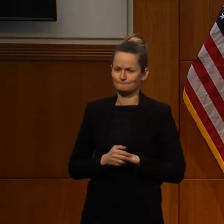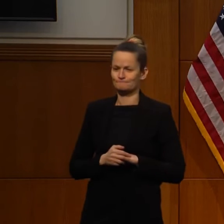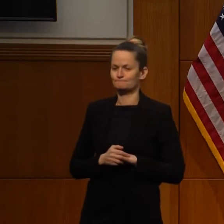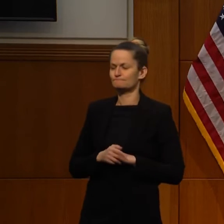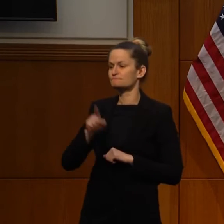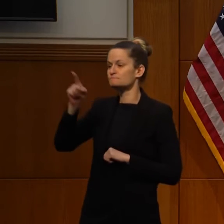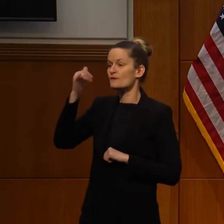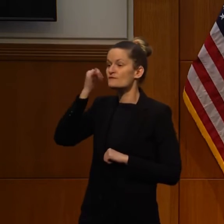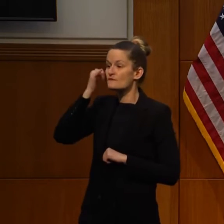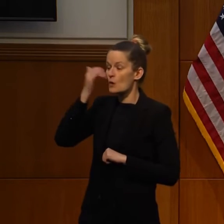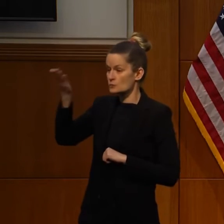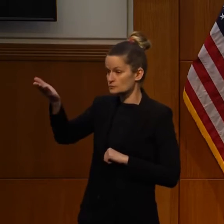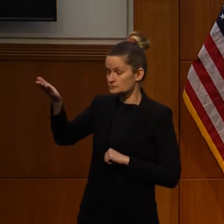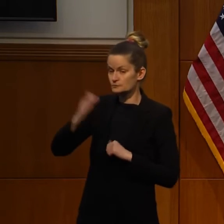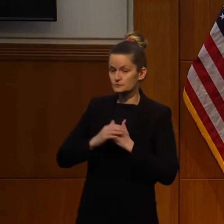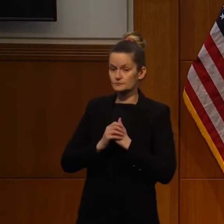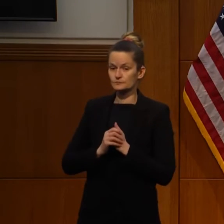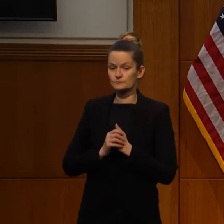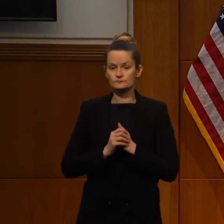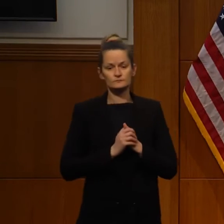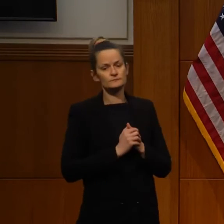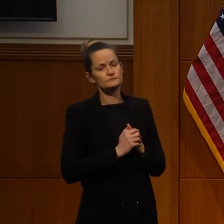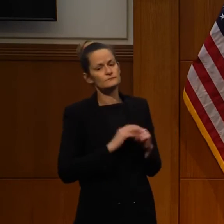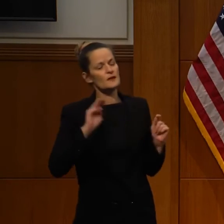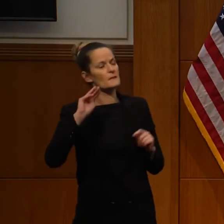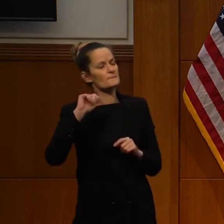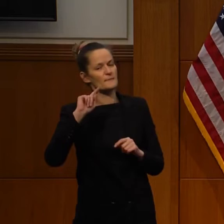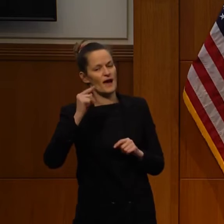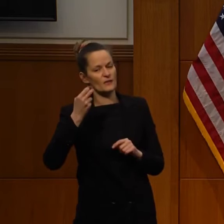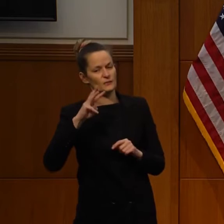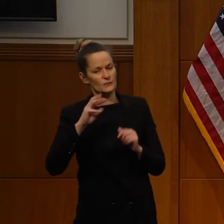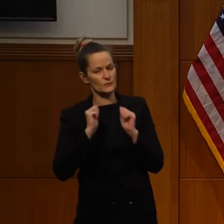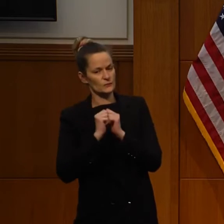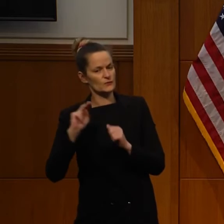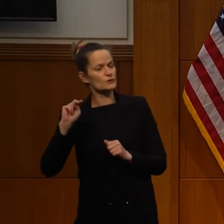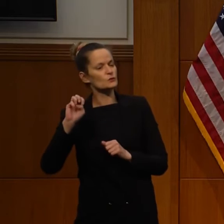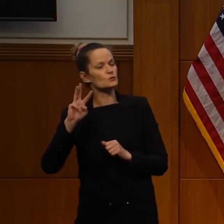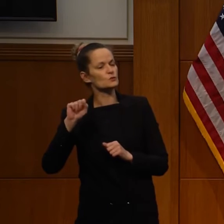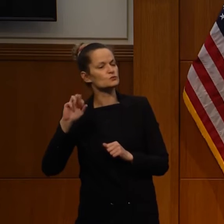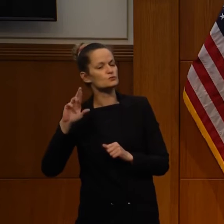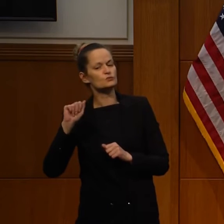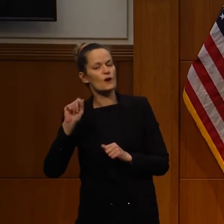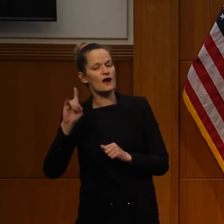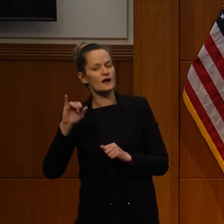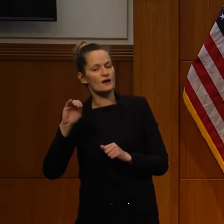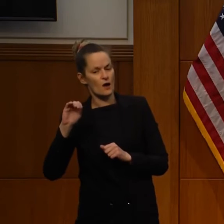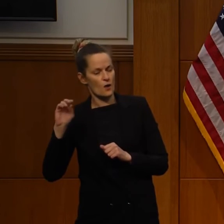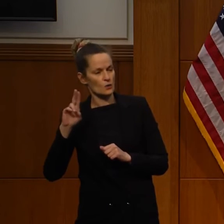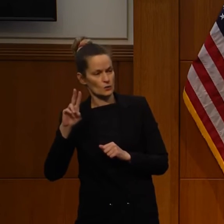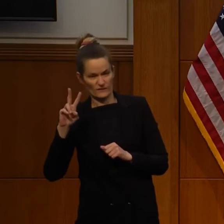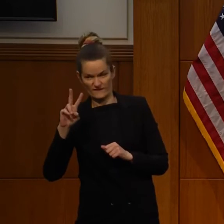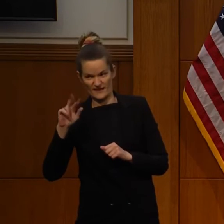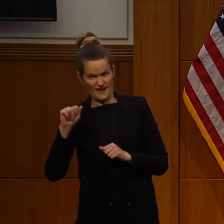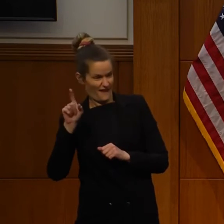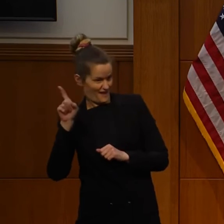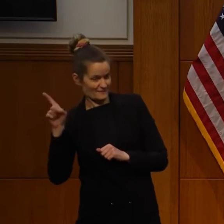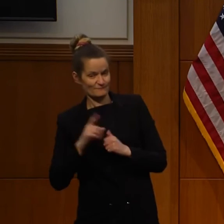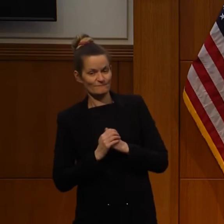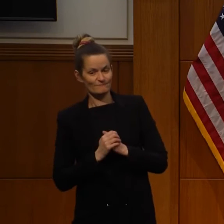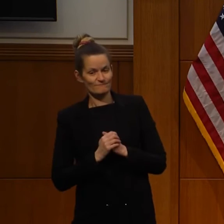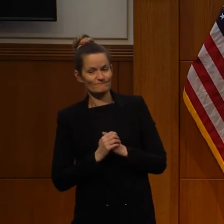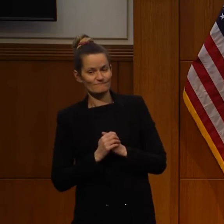First up on the phone, we have Matthew Demline with News Radio WRVA. Matthew, if you could hit *6 for your question.